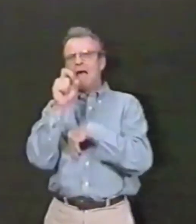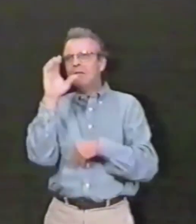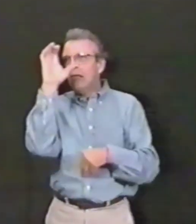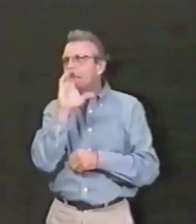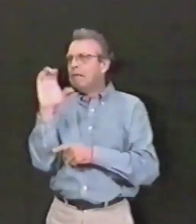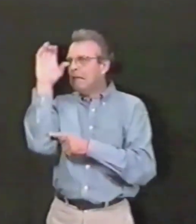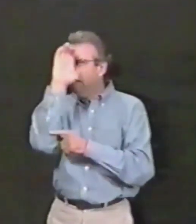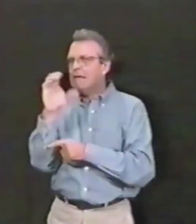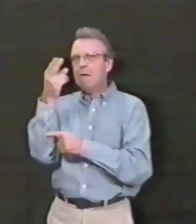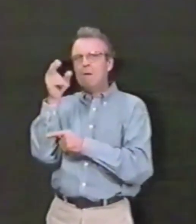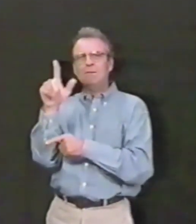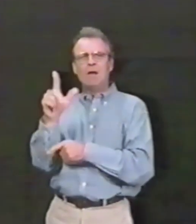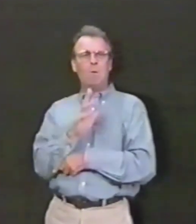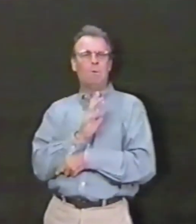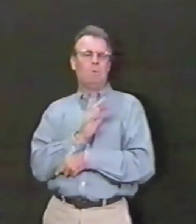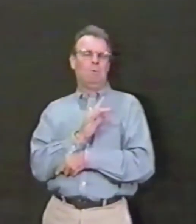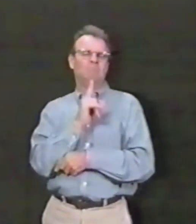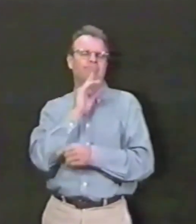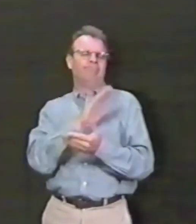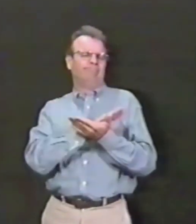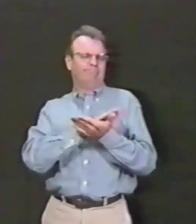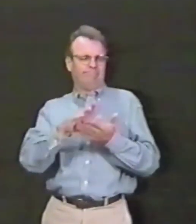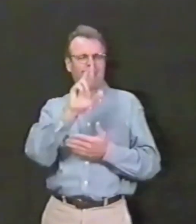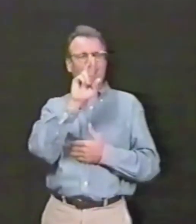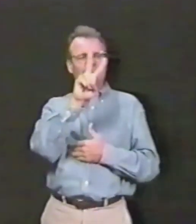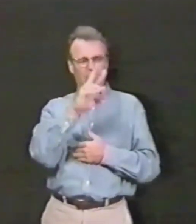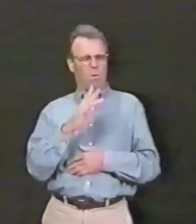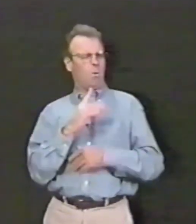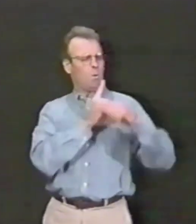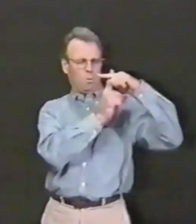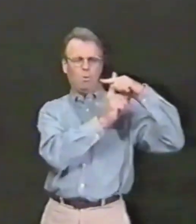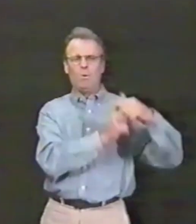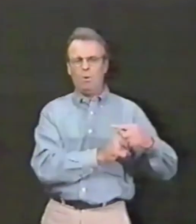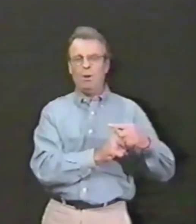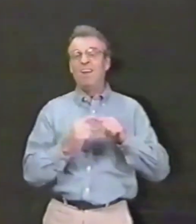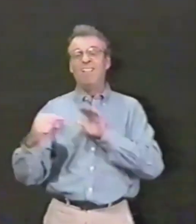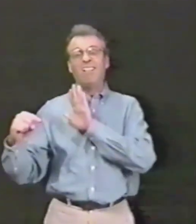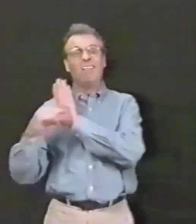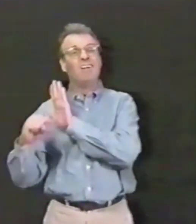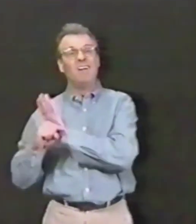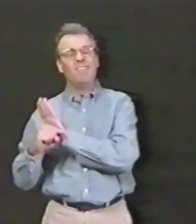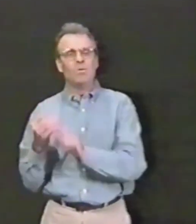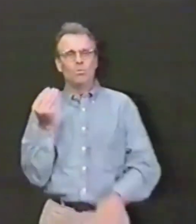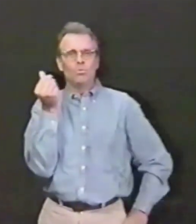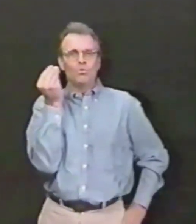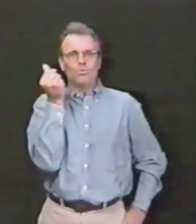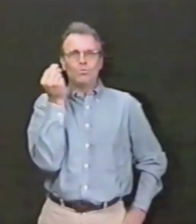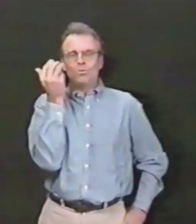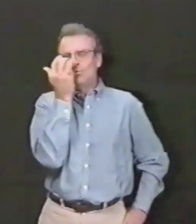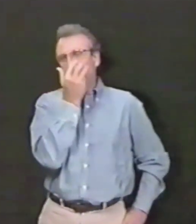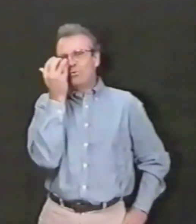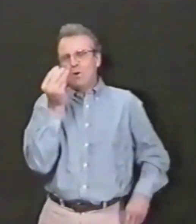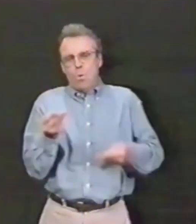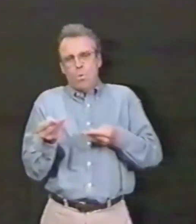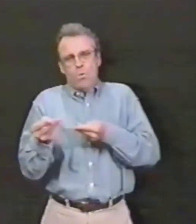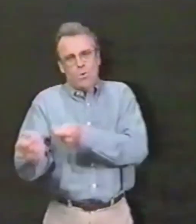and you can just pull over the side of the road until the next morning. You don't have to search up hotels nearby to